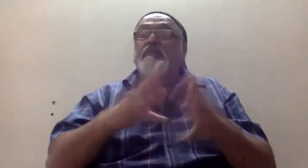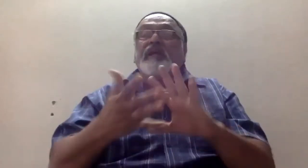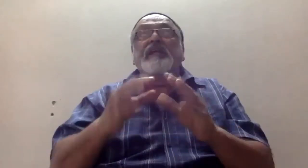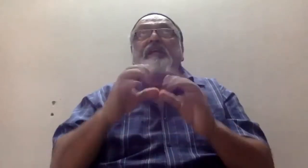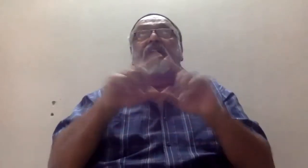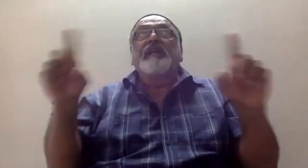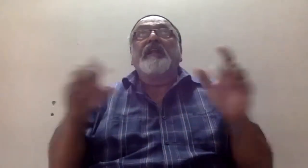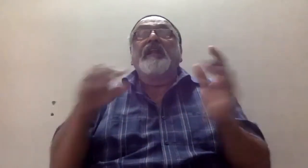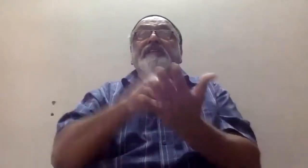time.